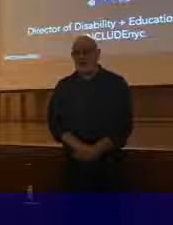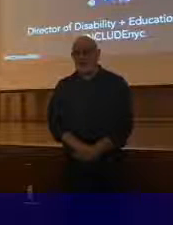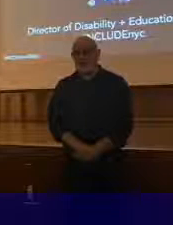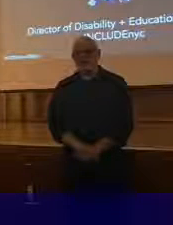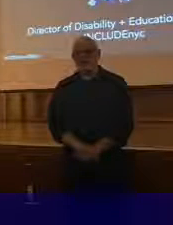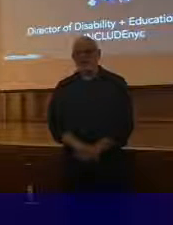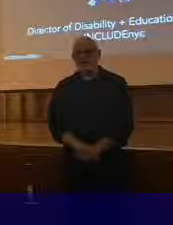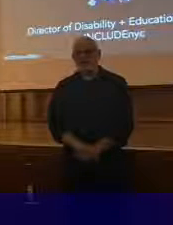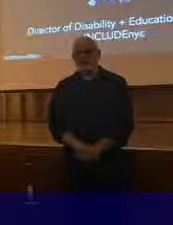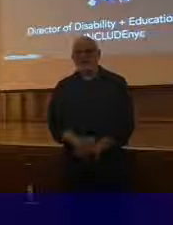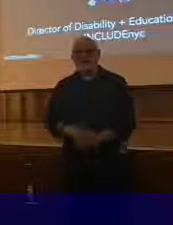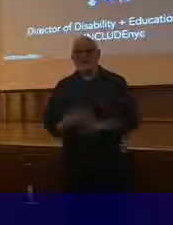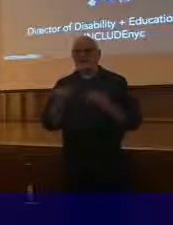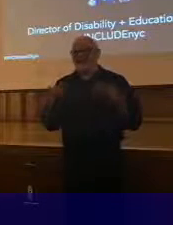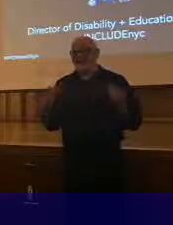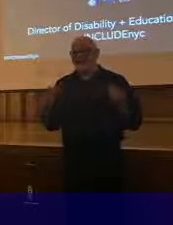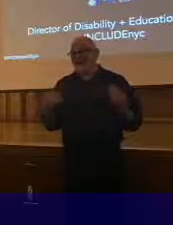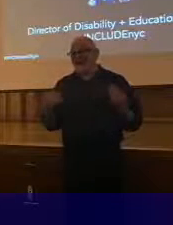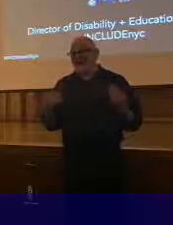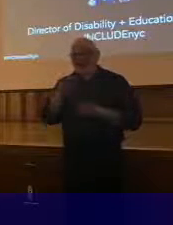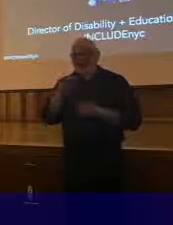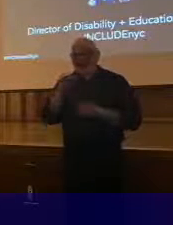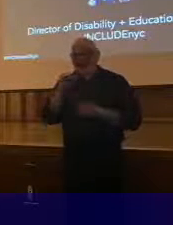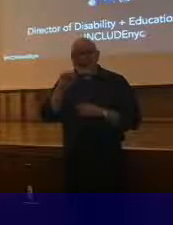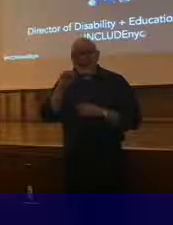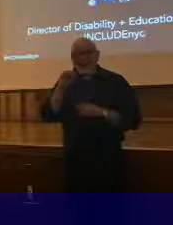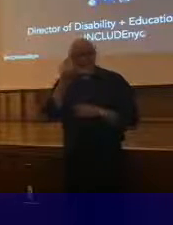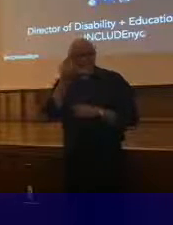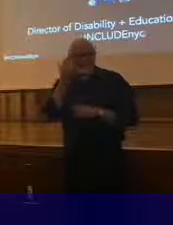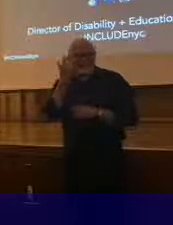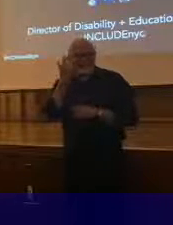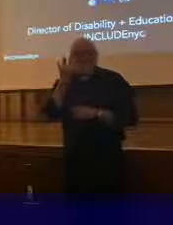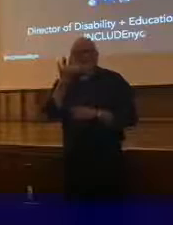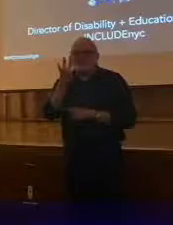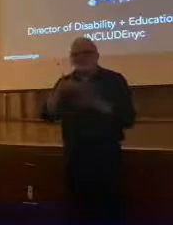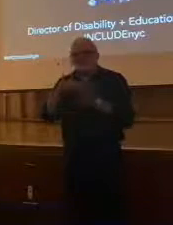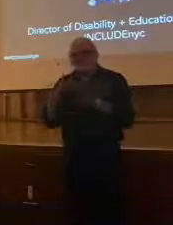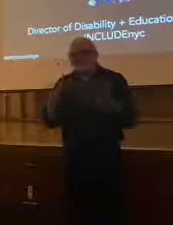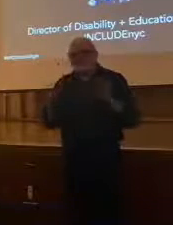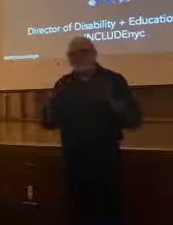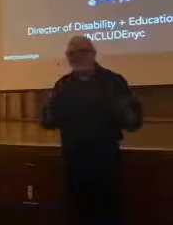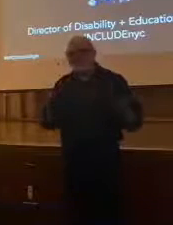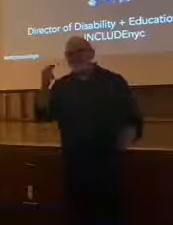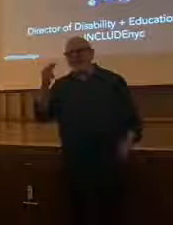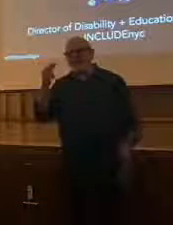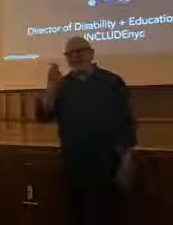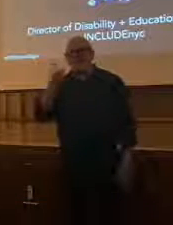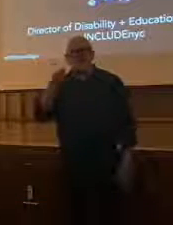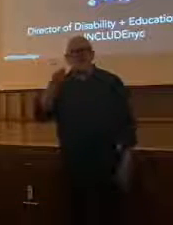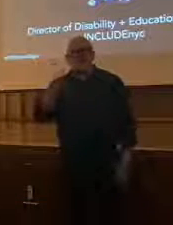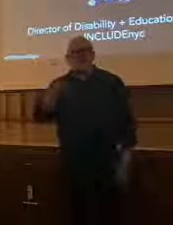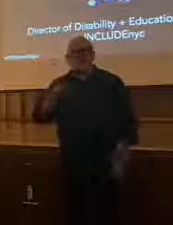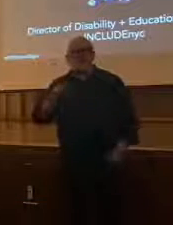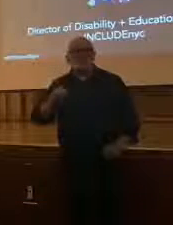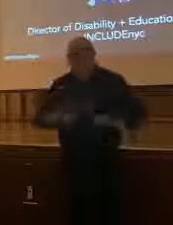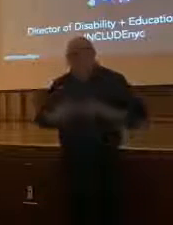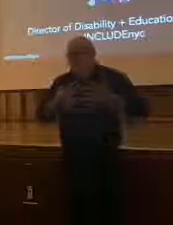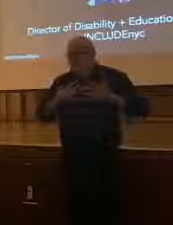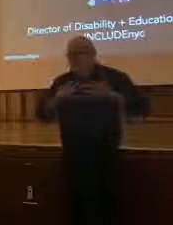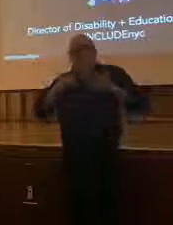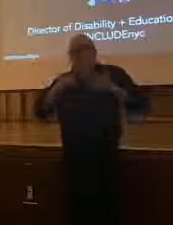7 or 8 year old. While he is funny, honest, loving, and sweet, he also can sniff out